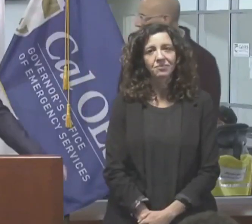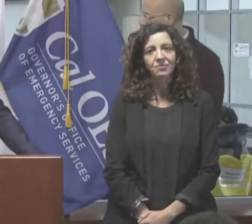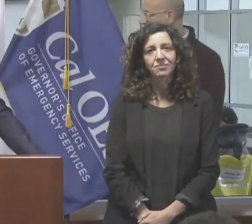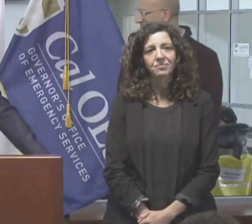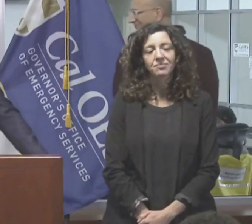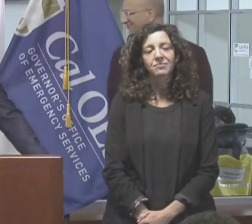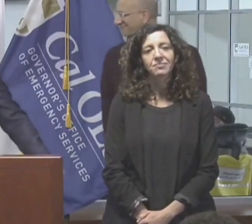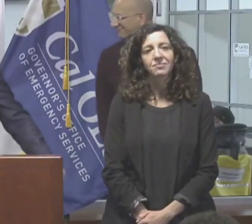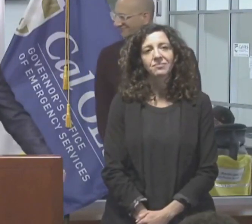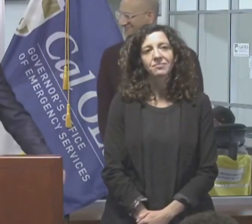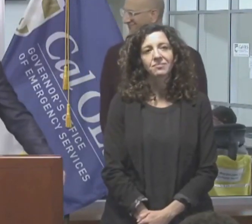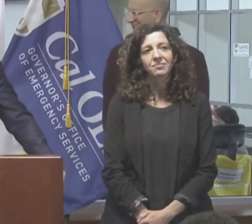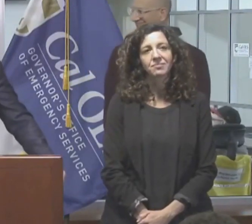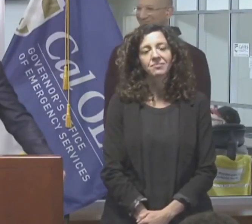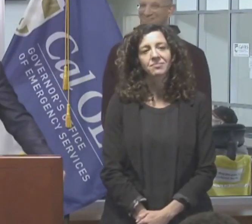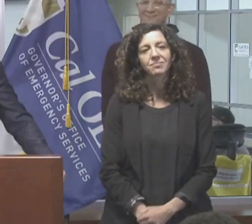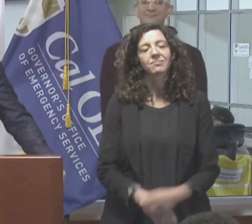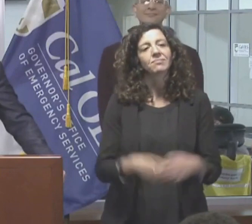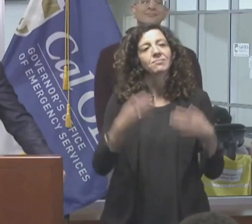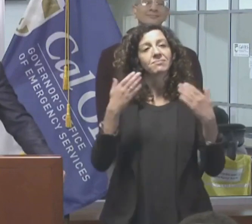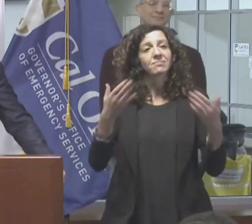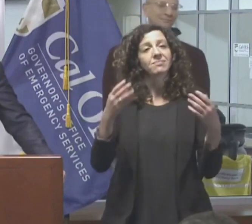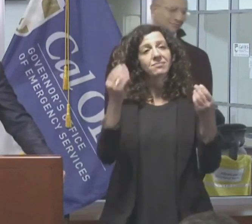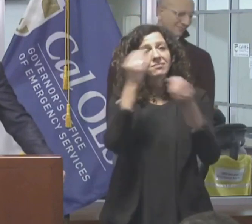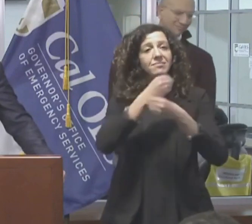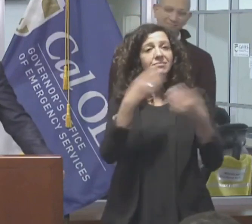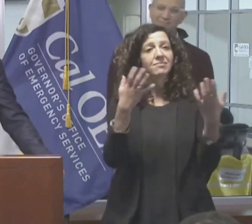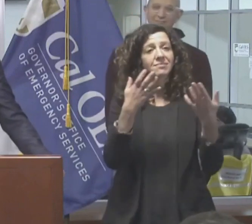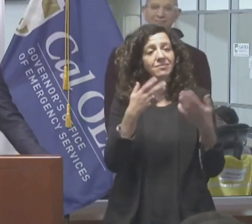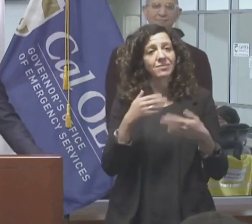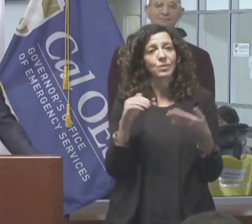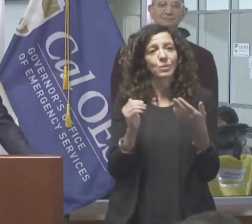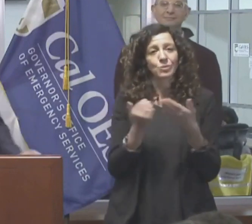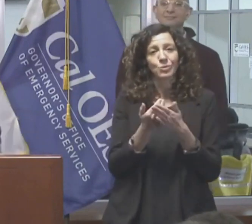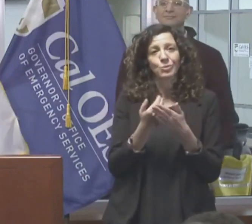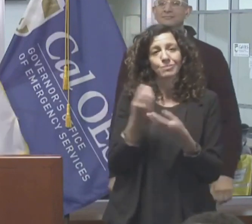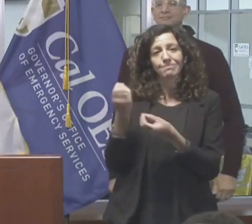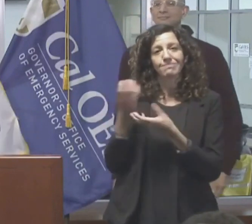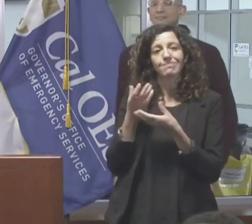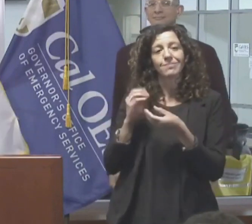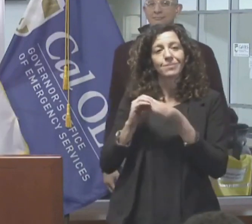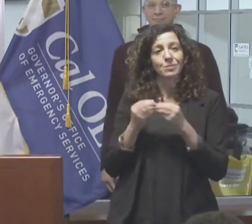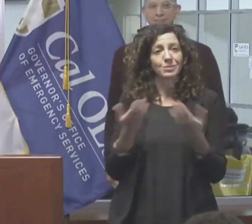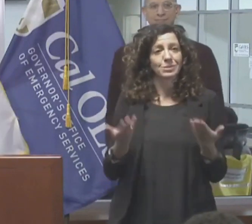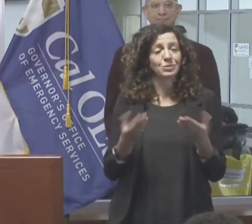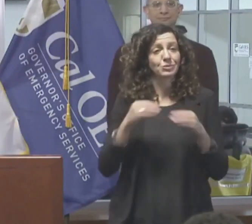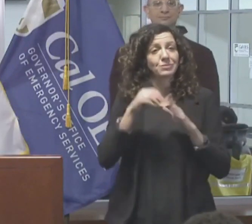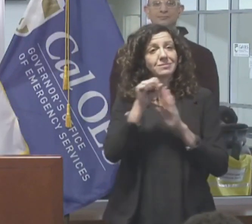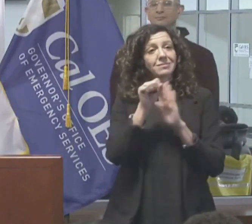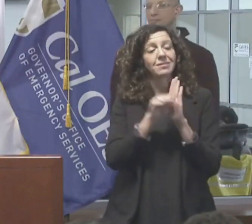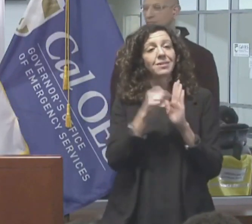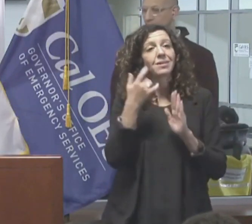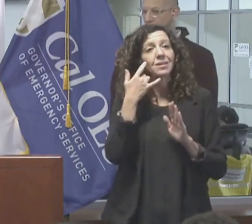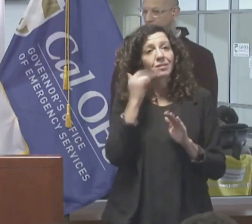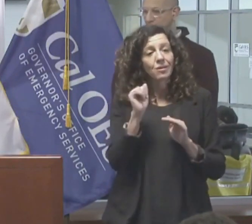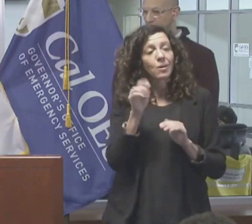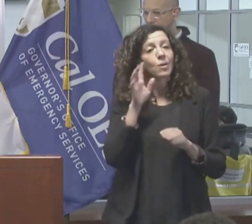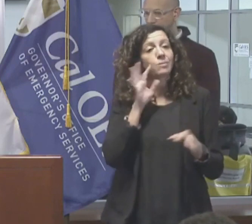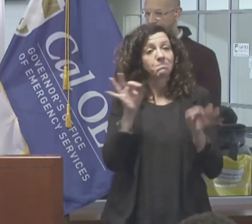So we'll update you on the latest numbers in the state of California. We will walk